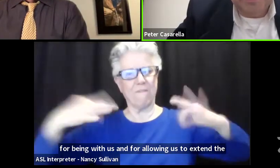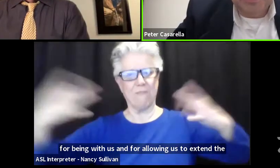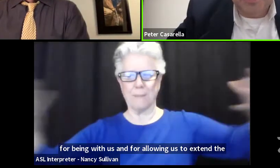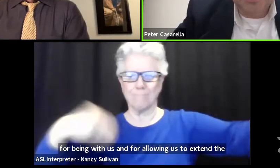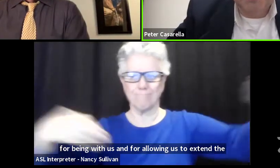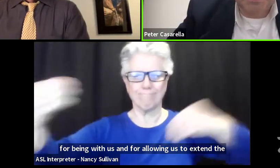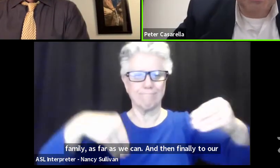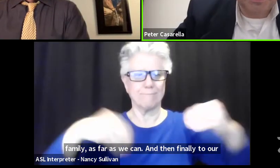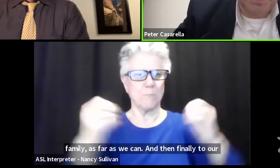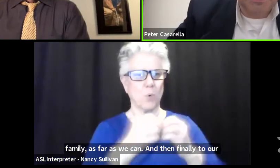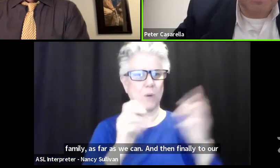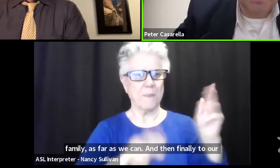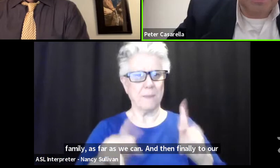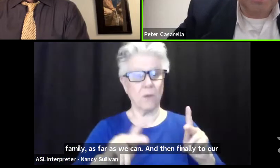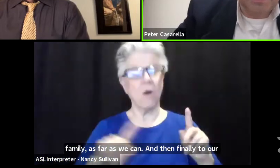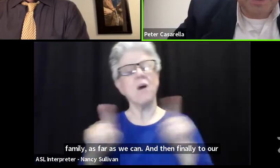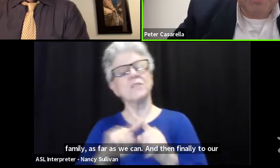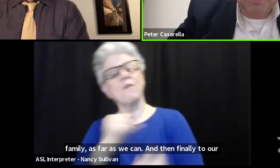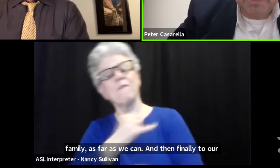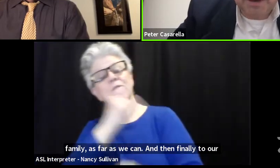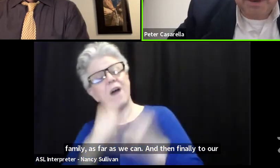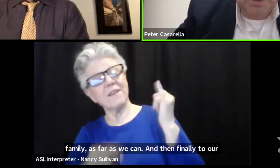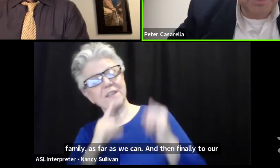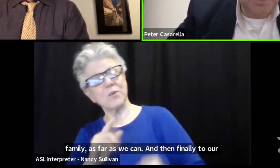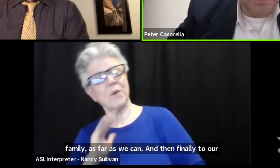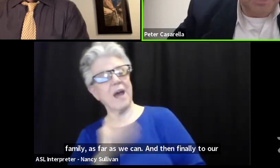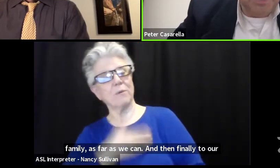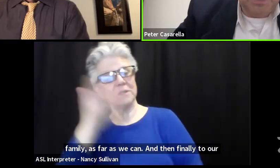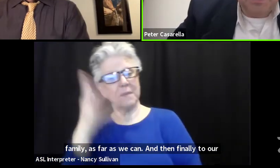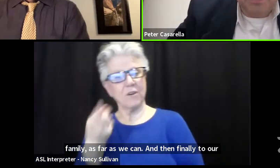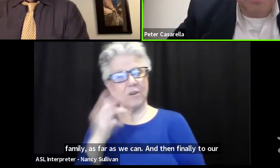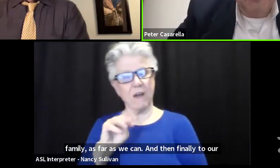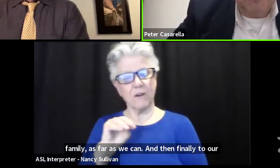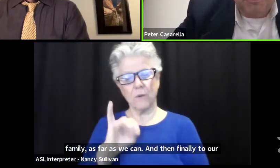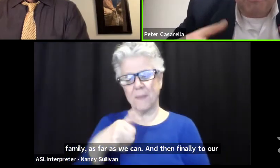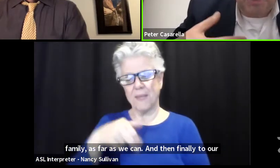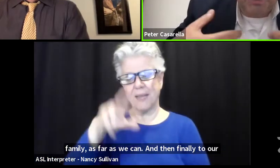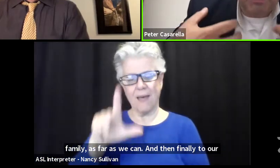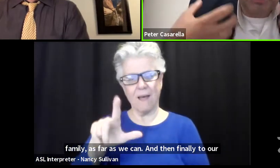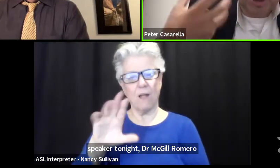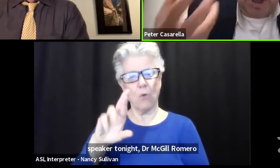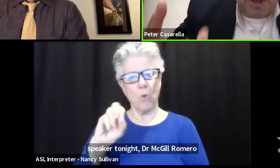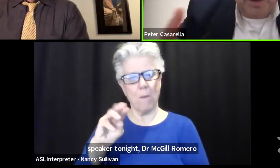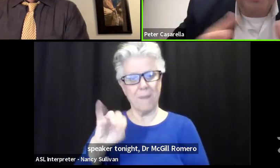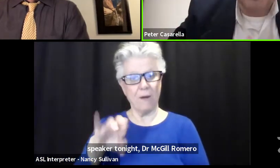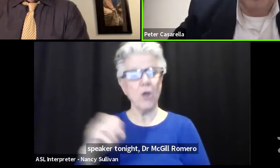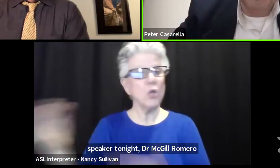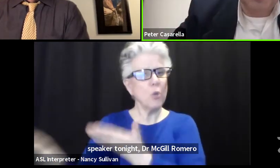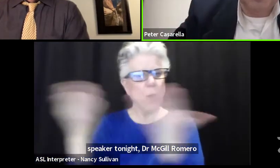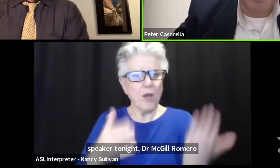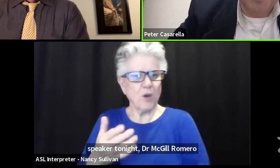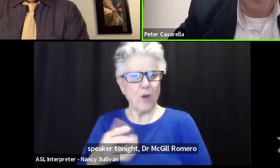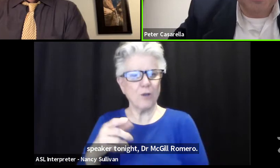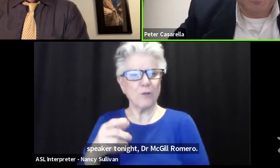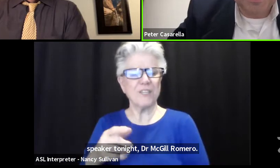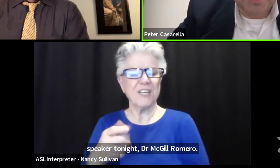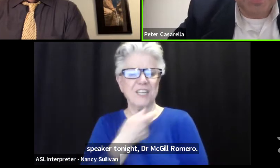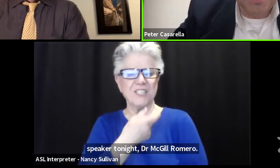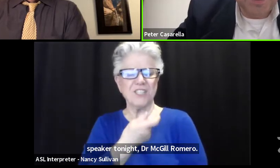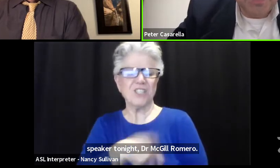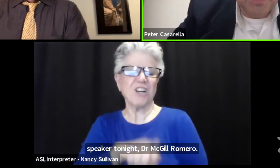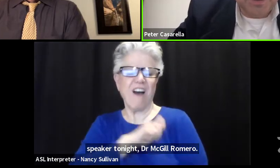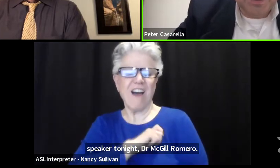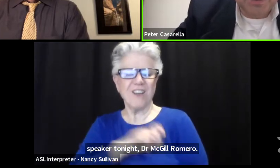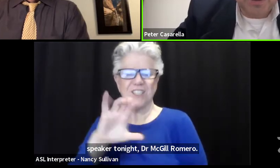then finally, to our speaker tonight, Dr. Miguel Romero. You've brought your own Chicano insights on the Catholic